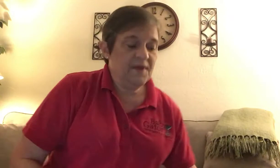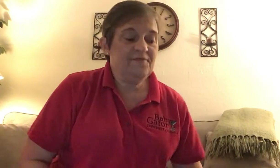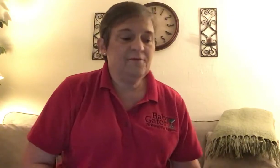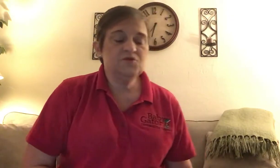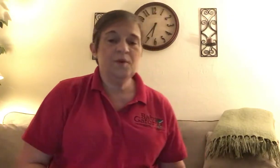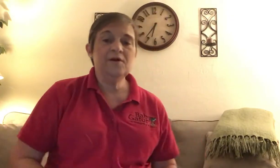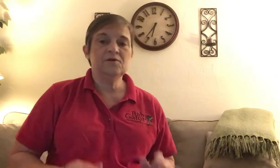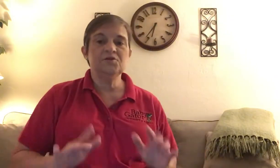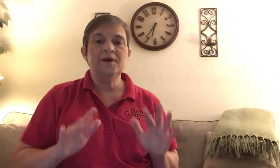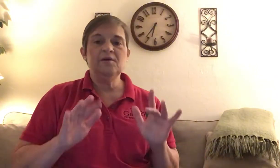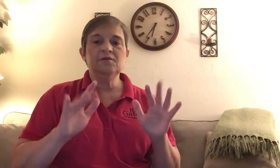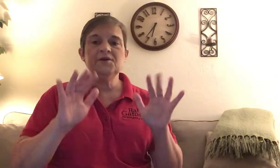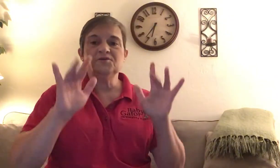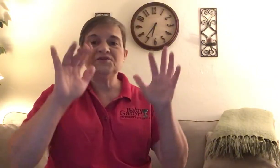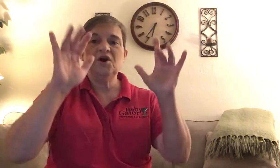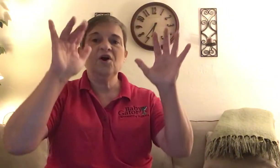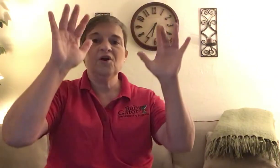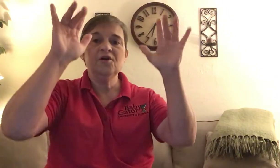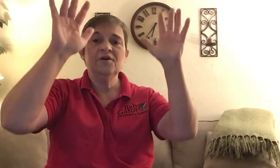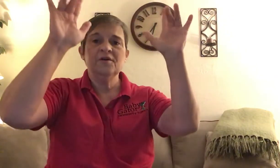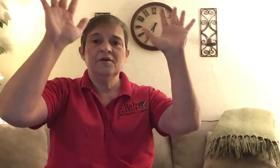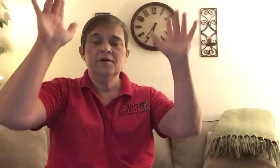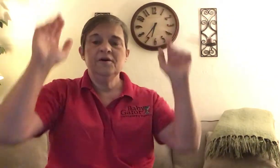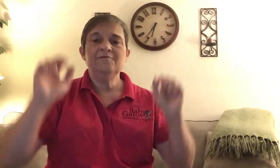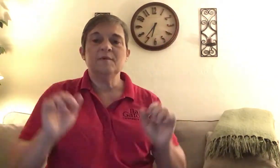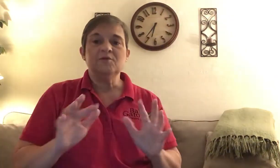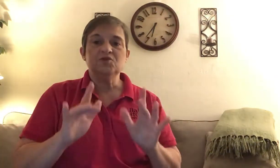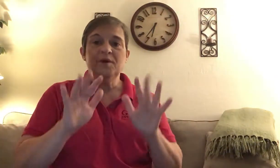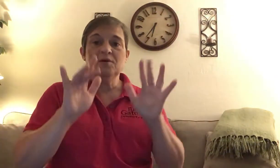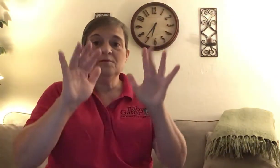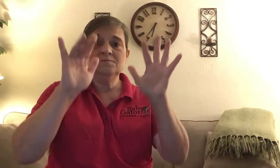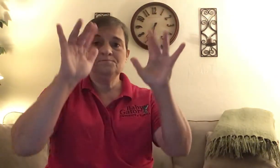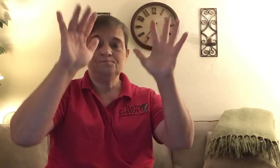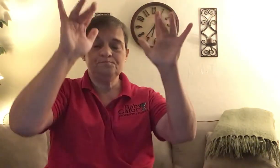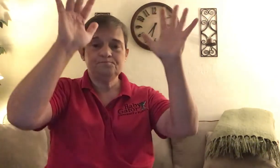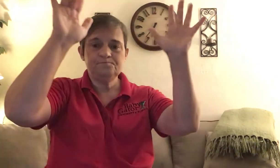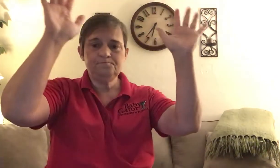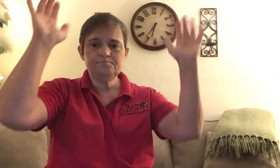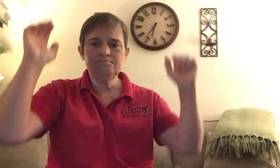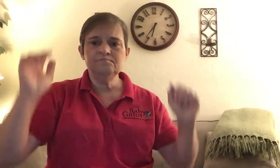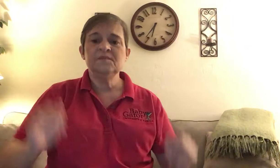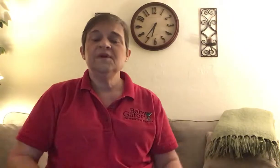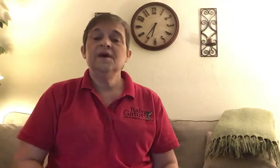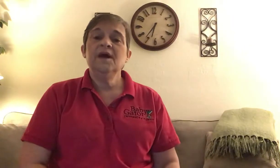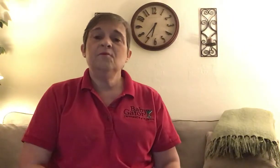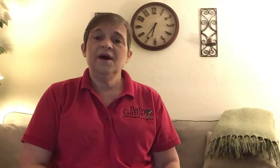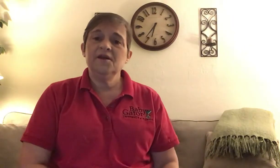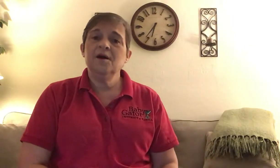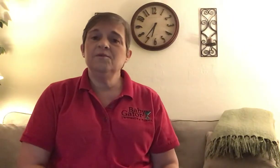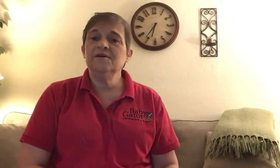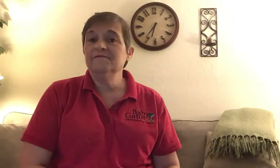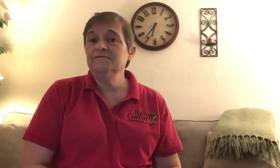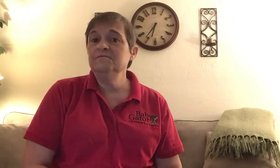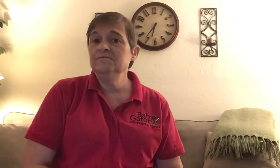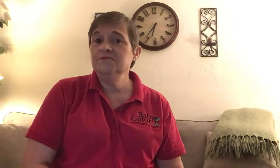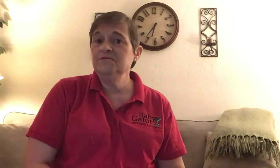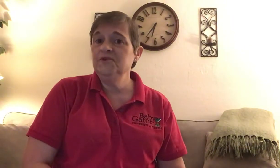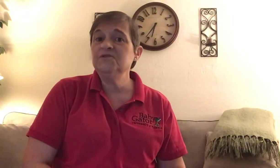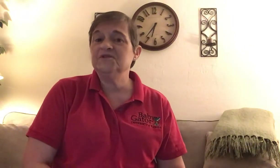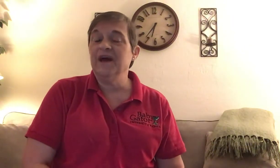from Twinkle Twinkle Little Star, you remember Twinkle. And we'll add a couple of new signs